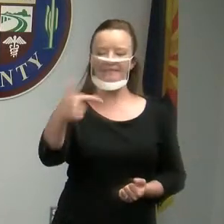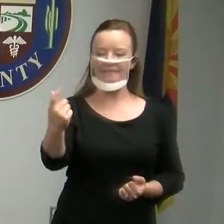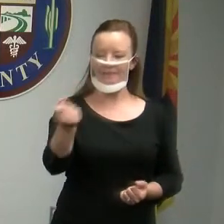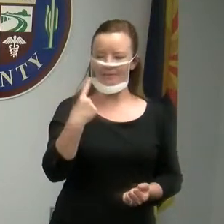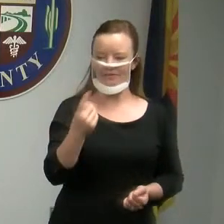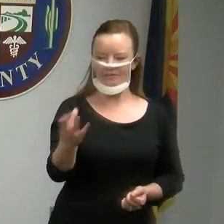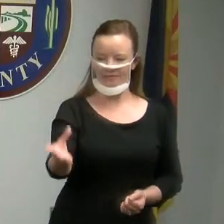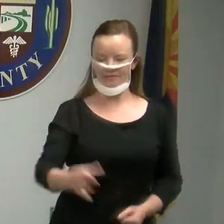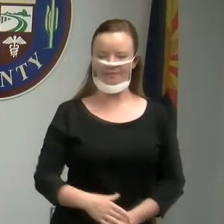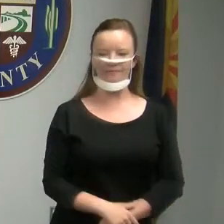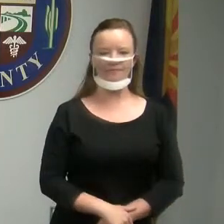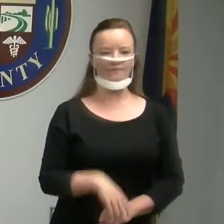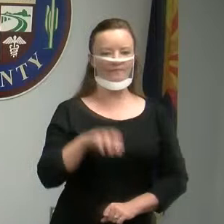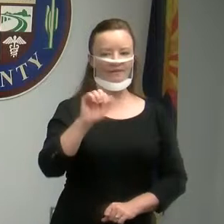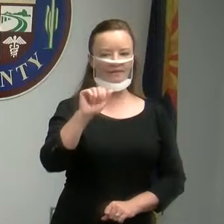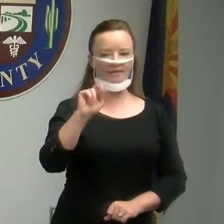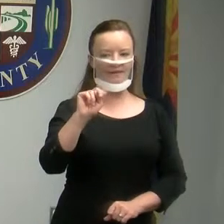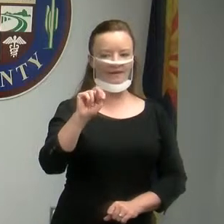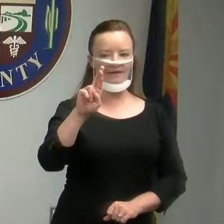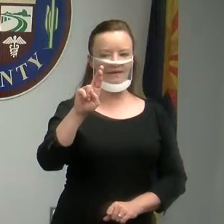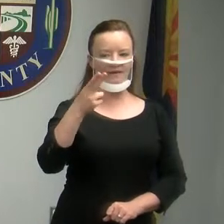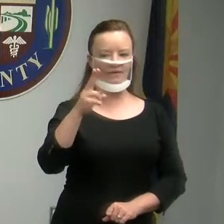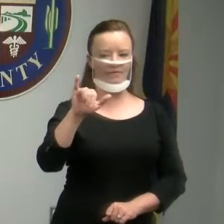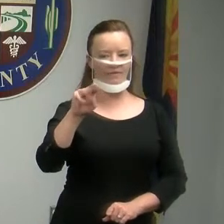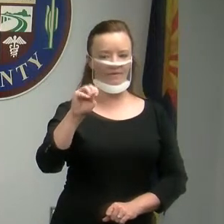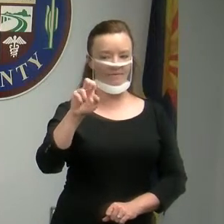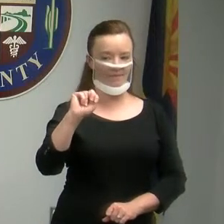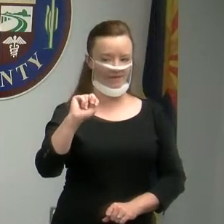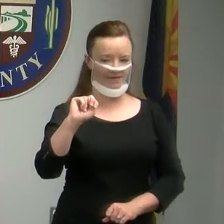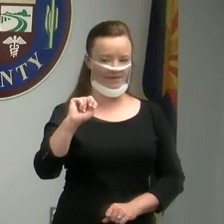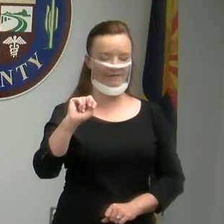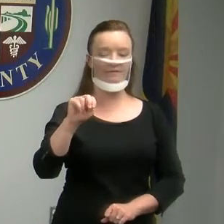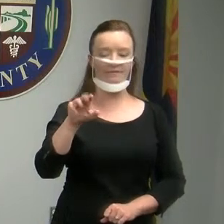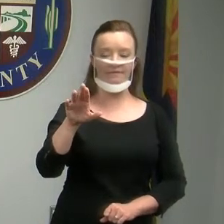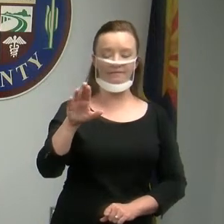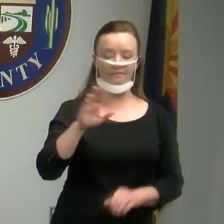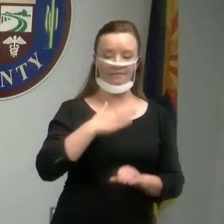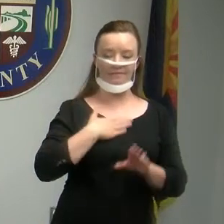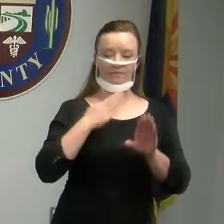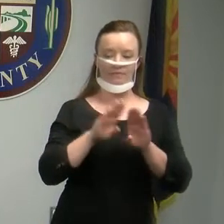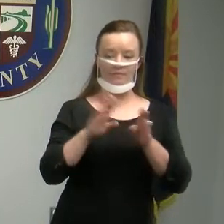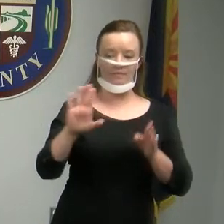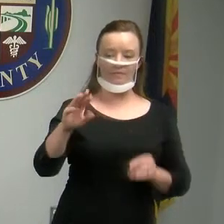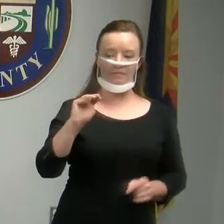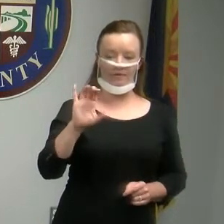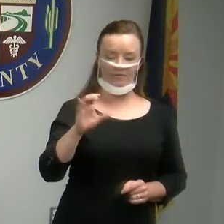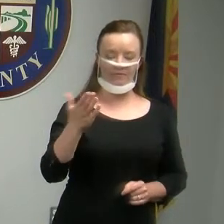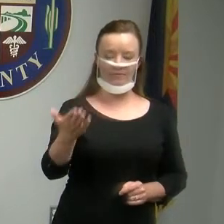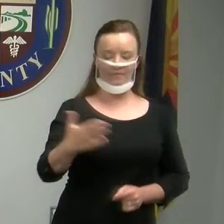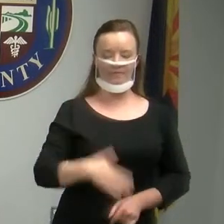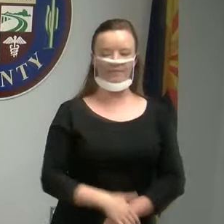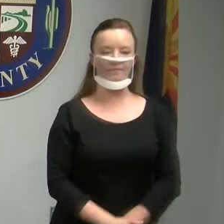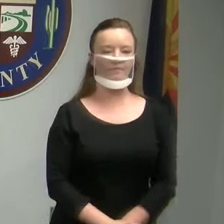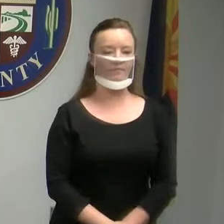line? And Ryman is next. Okay. And your microphone is self-muted. If you'll unmute it, we can hear you now.